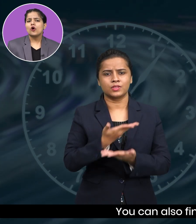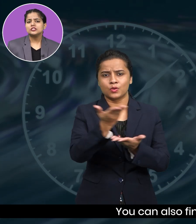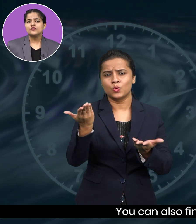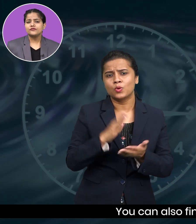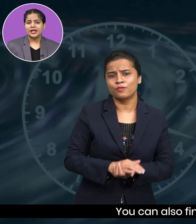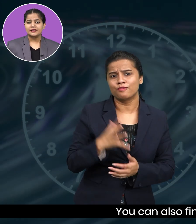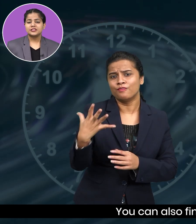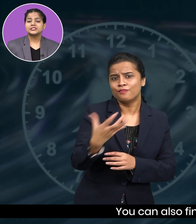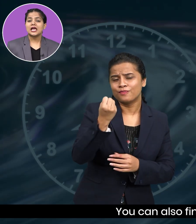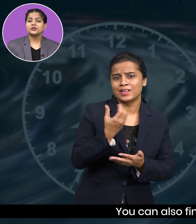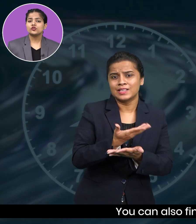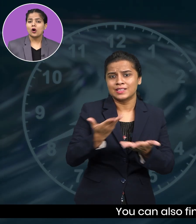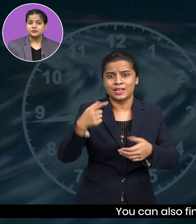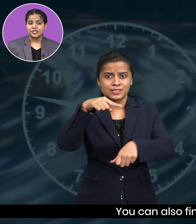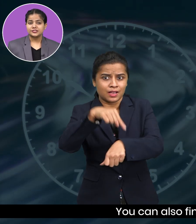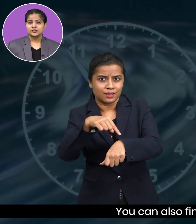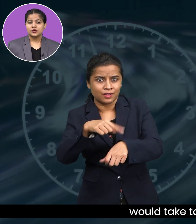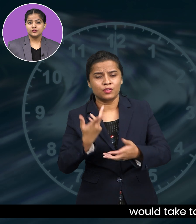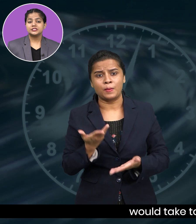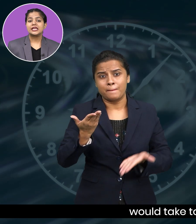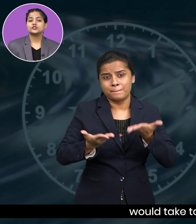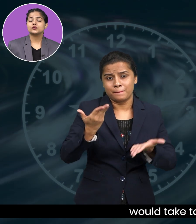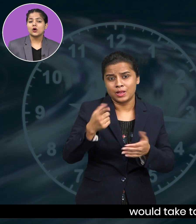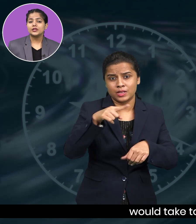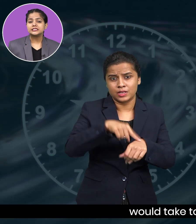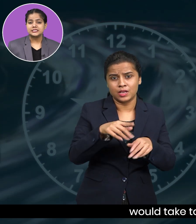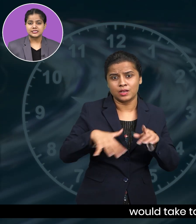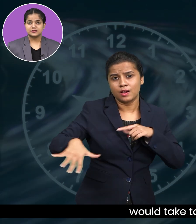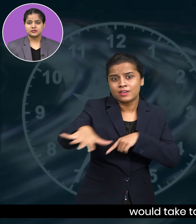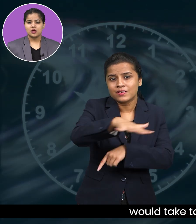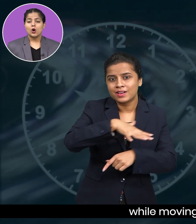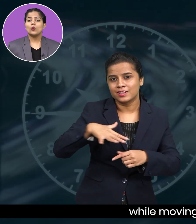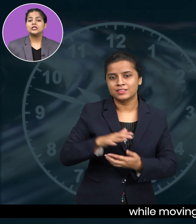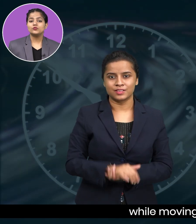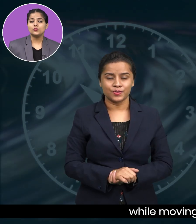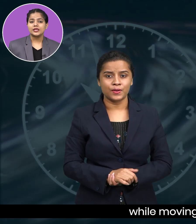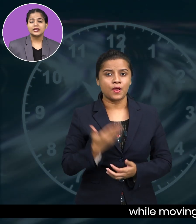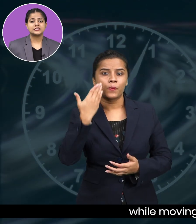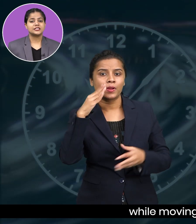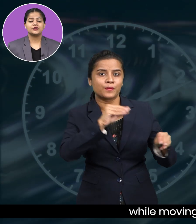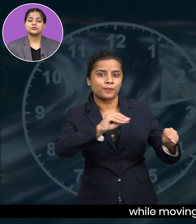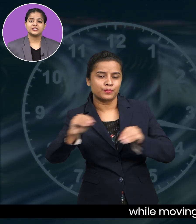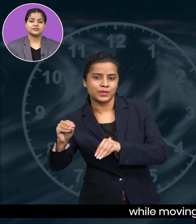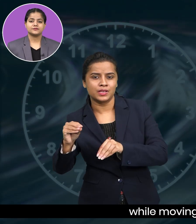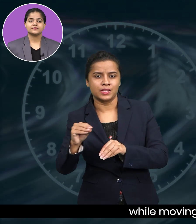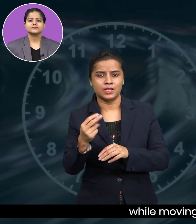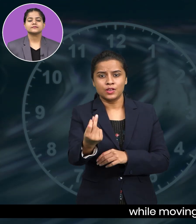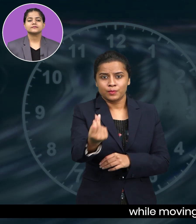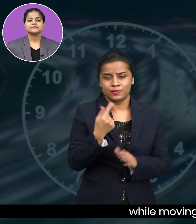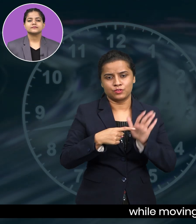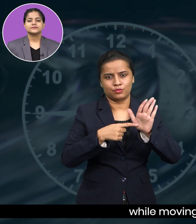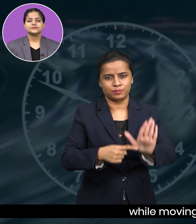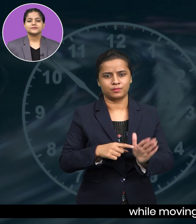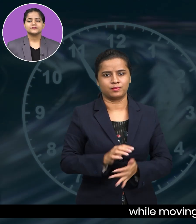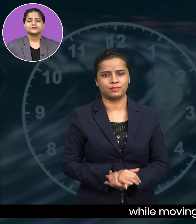You can also find the time an object would take to cover a distance while moving at a given speed.